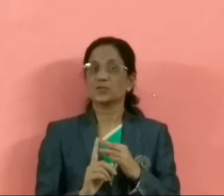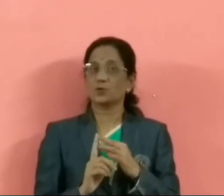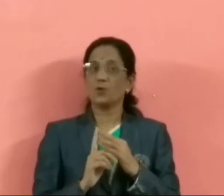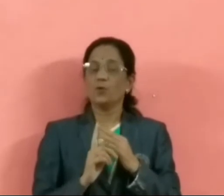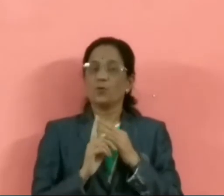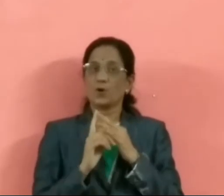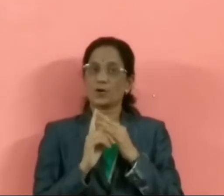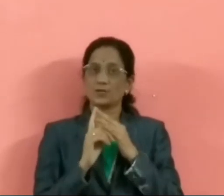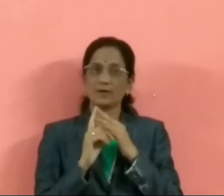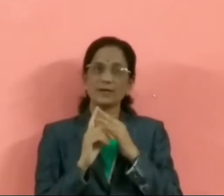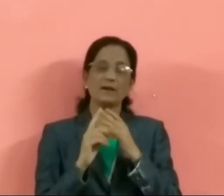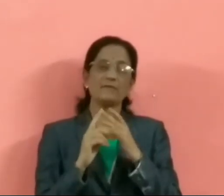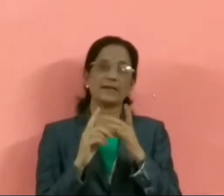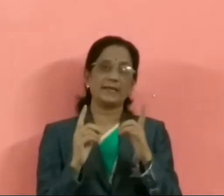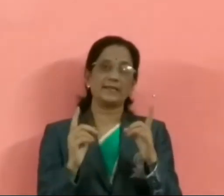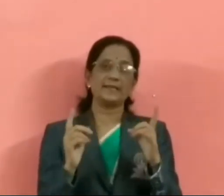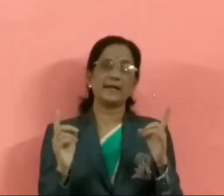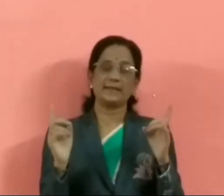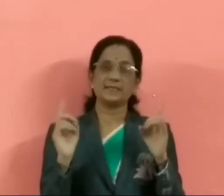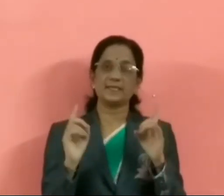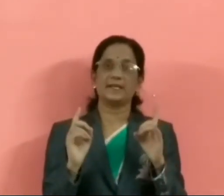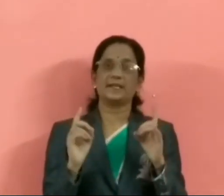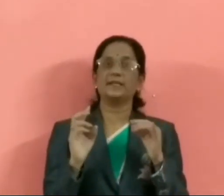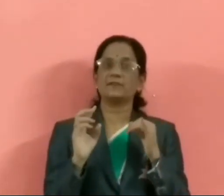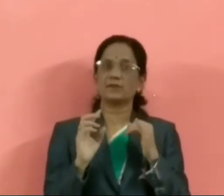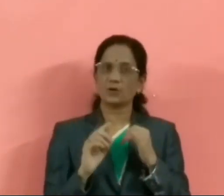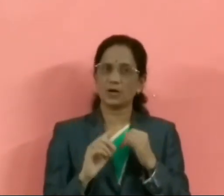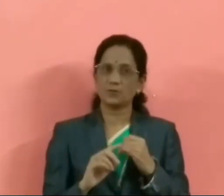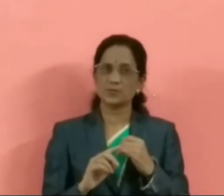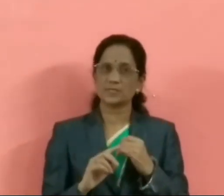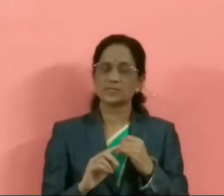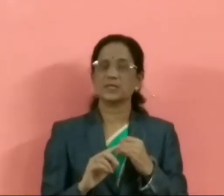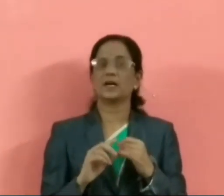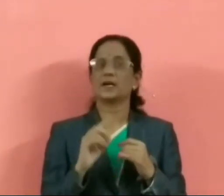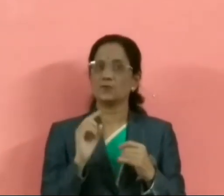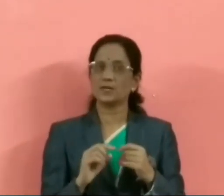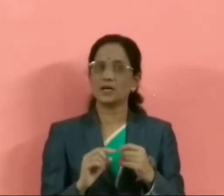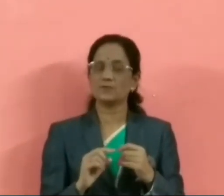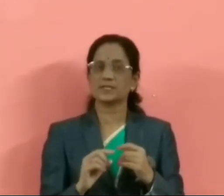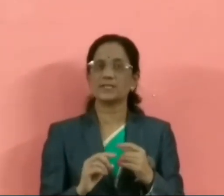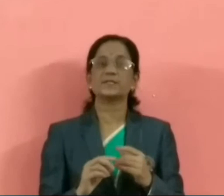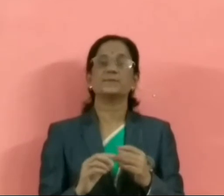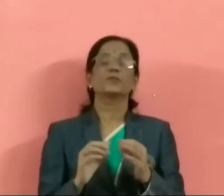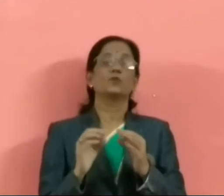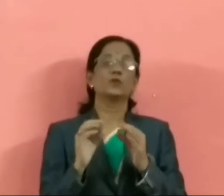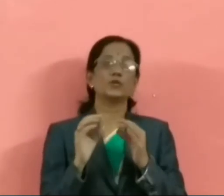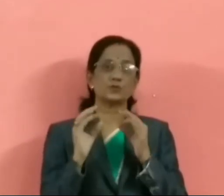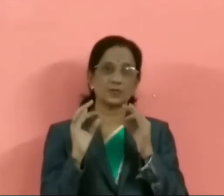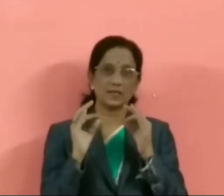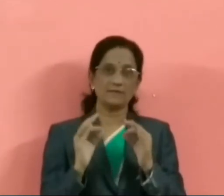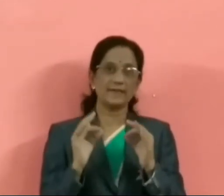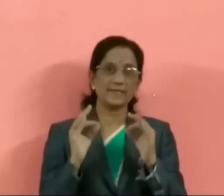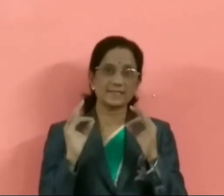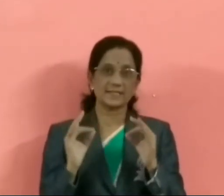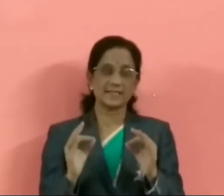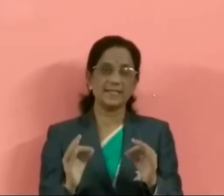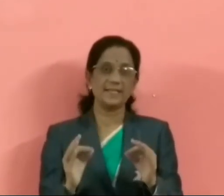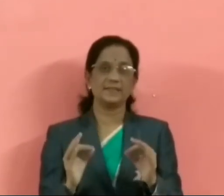So, whatever our area is there in our house, around the houses, we should always clean